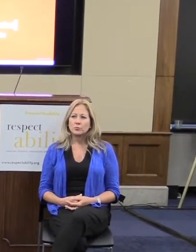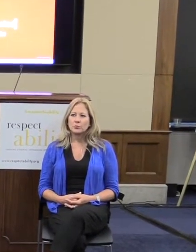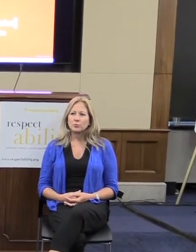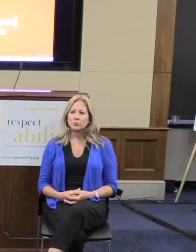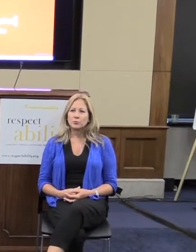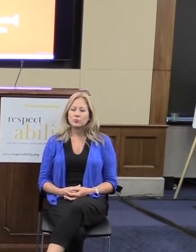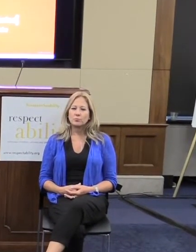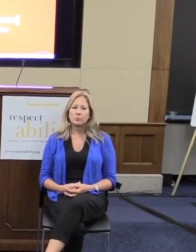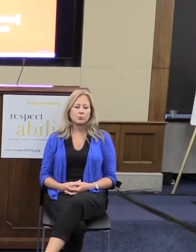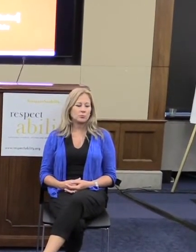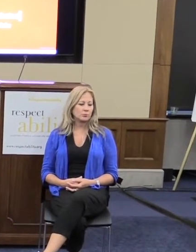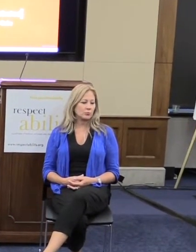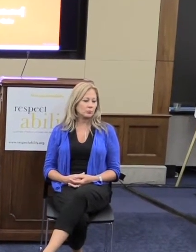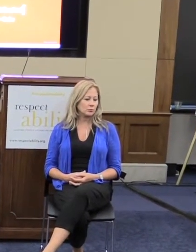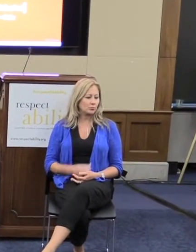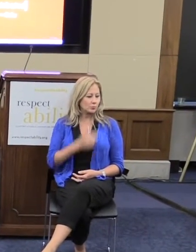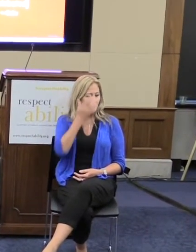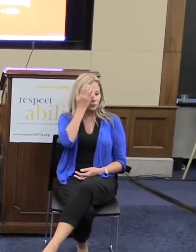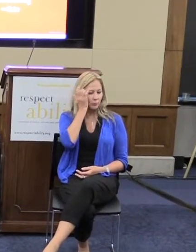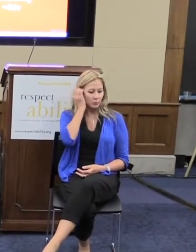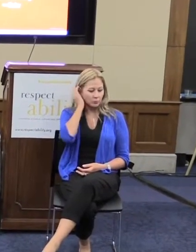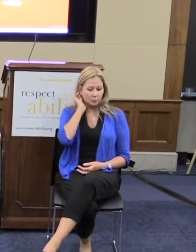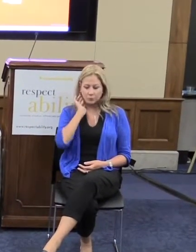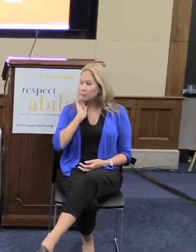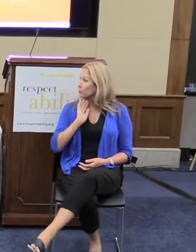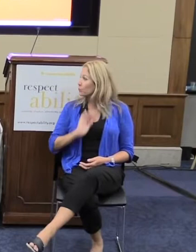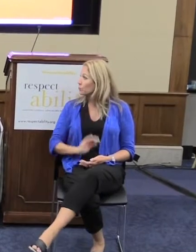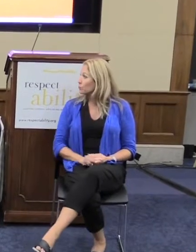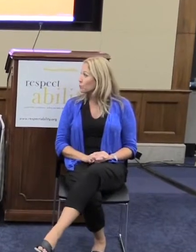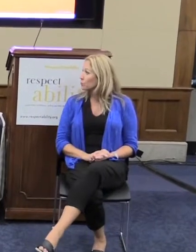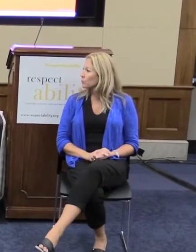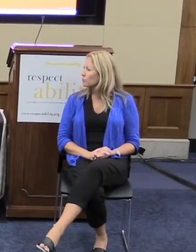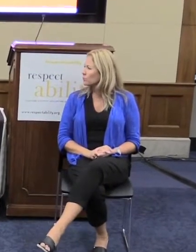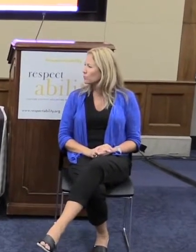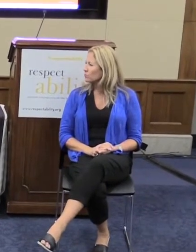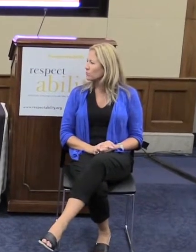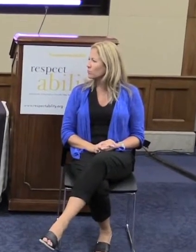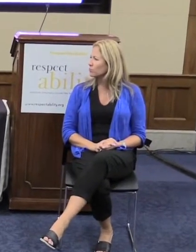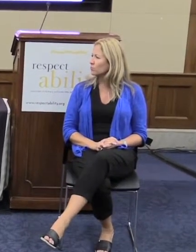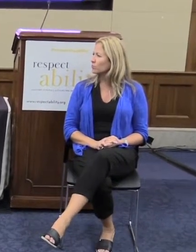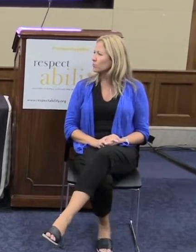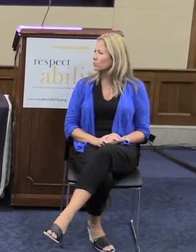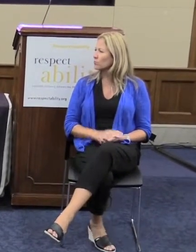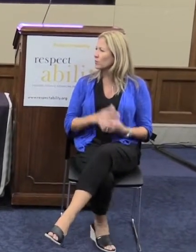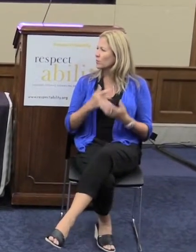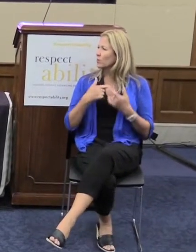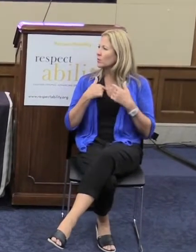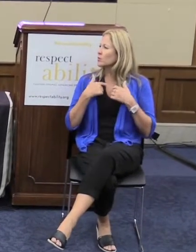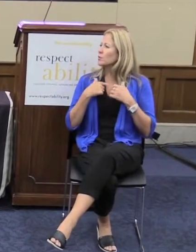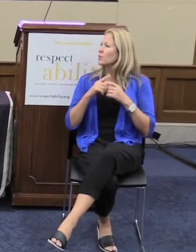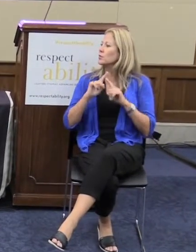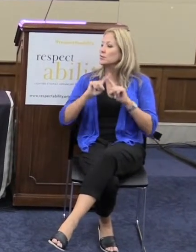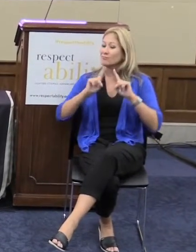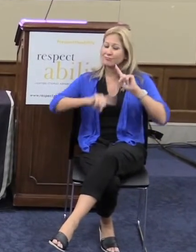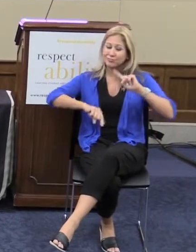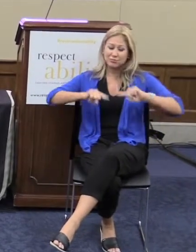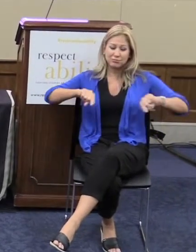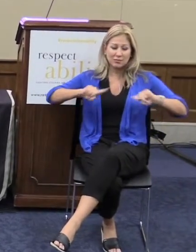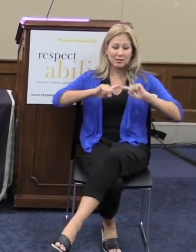Thank you. So we partner with different organizations in the African American community, the LGBTQ community,